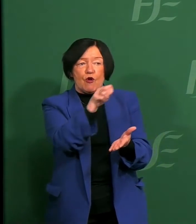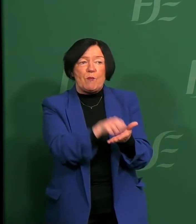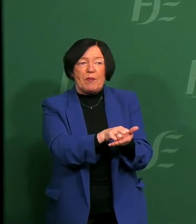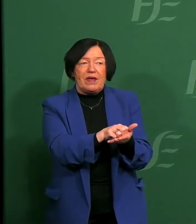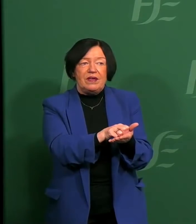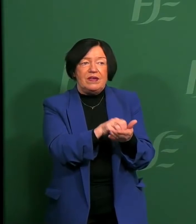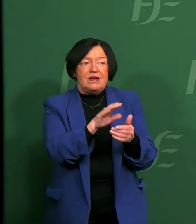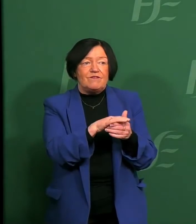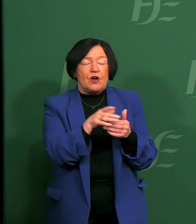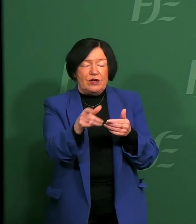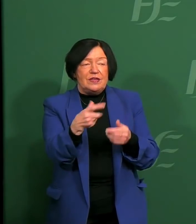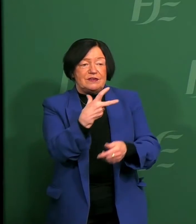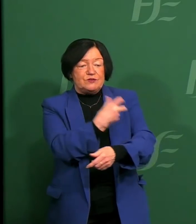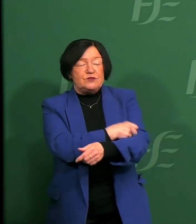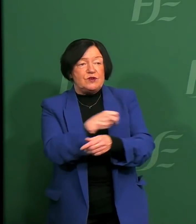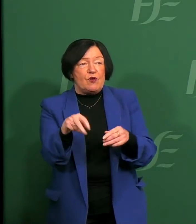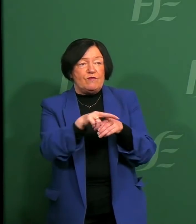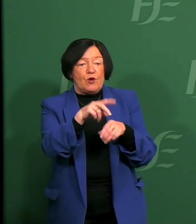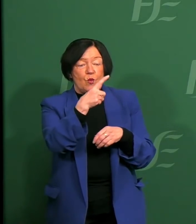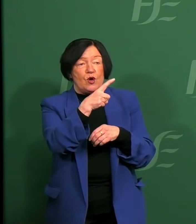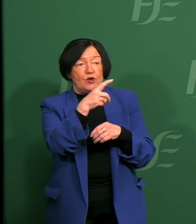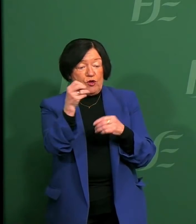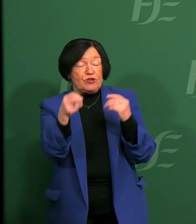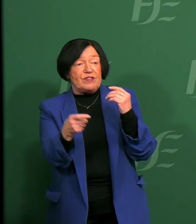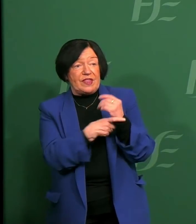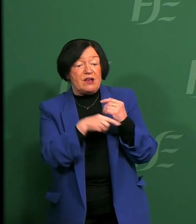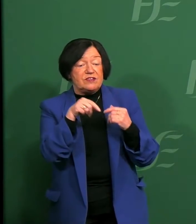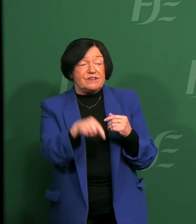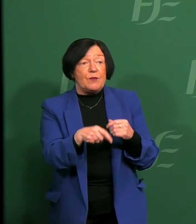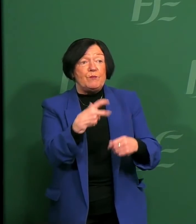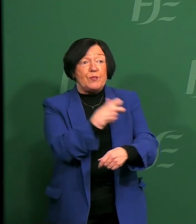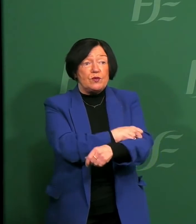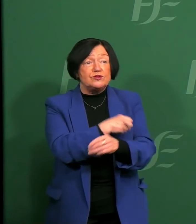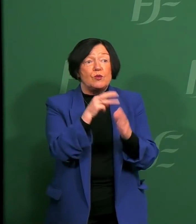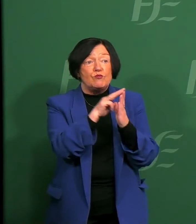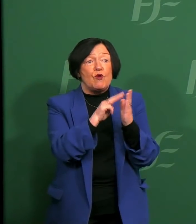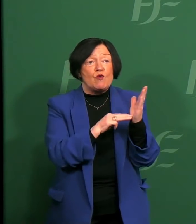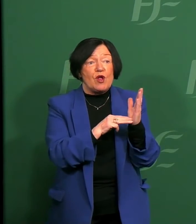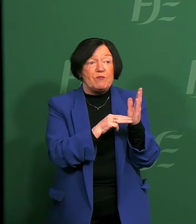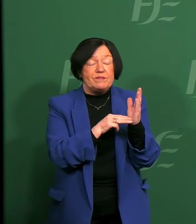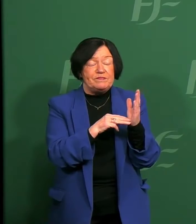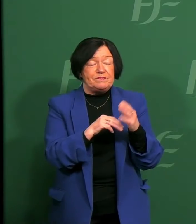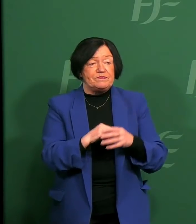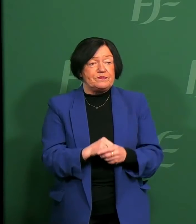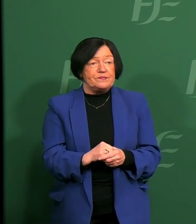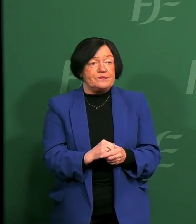of administrations per 100,000 of the booster programme through to population.